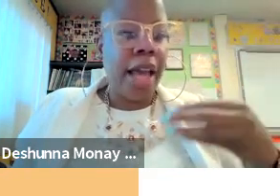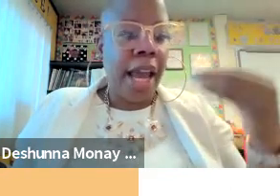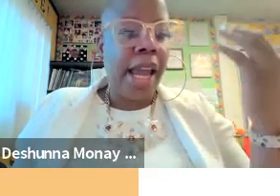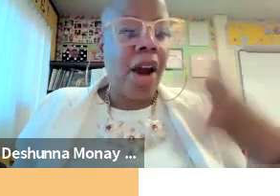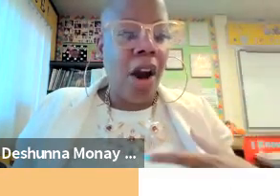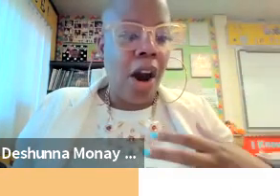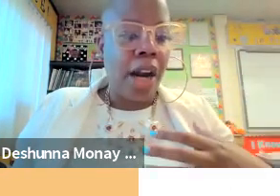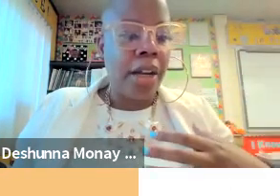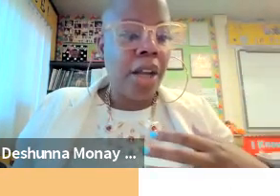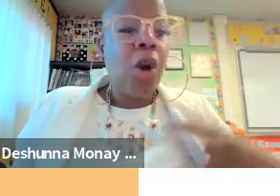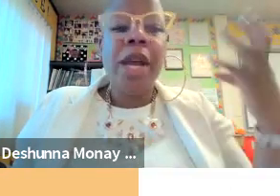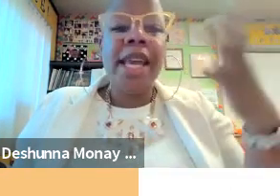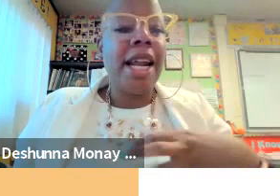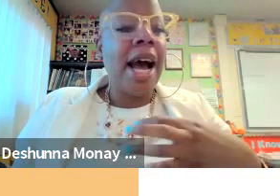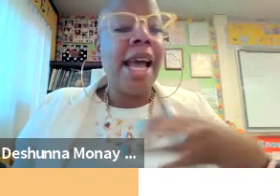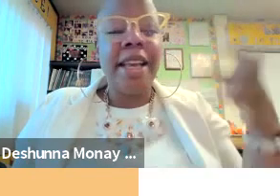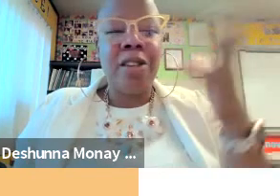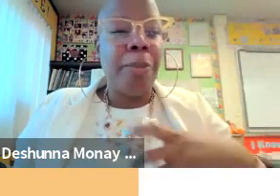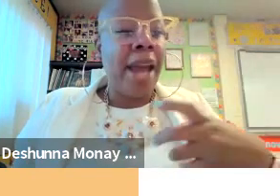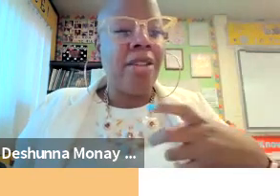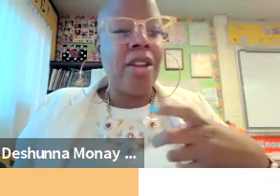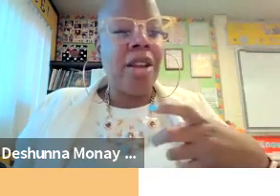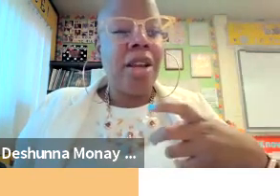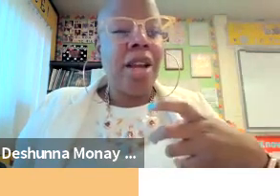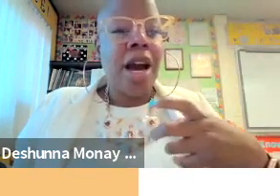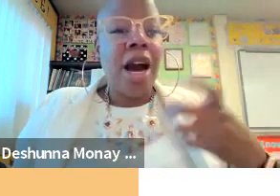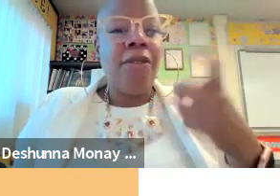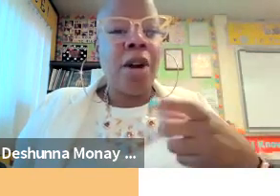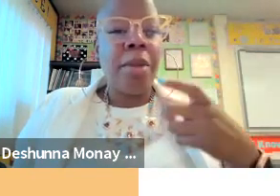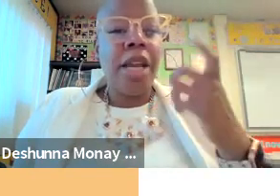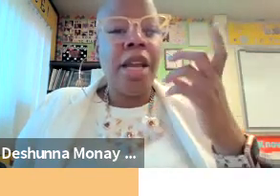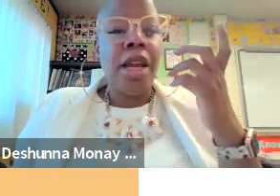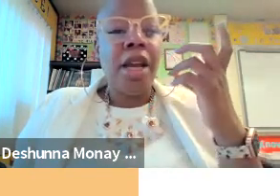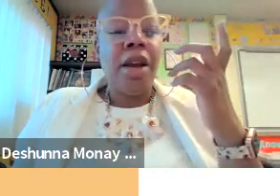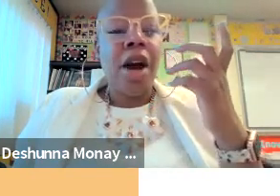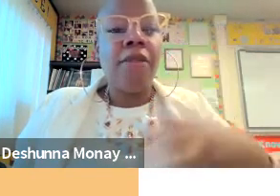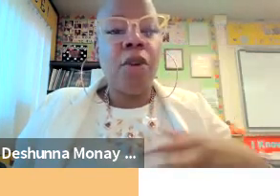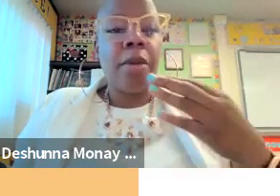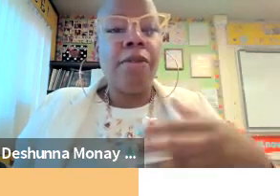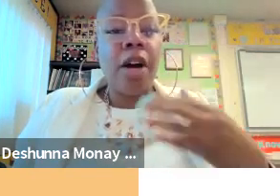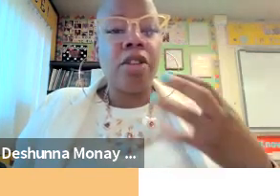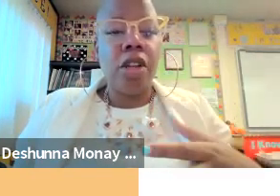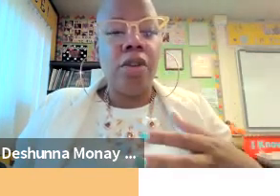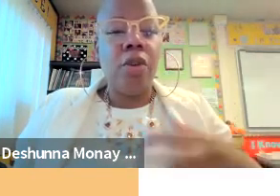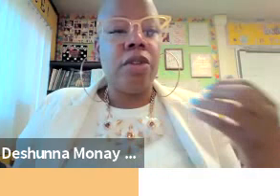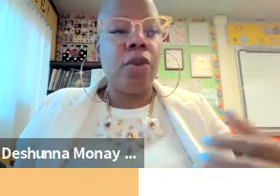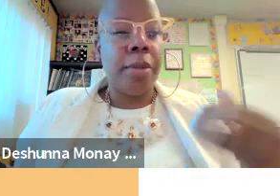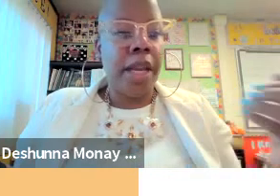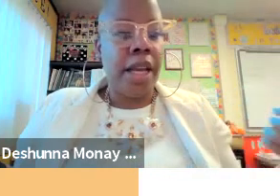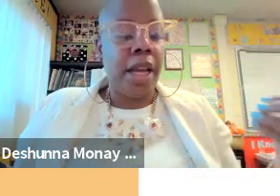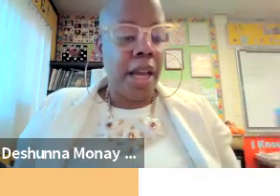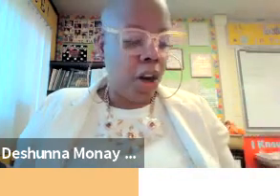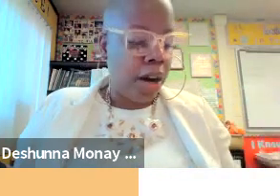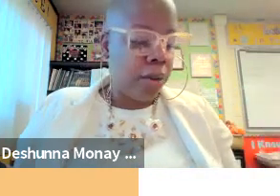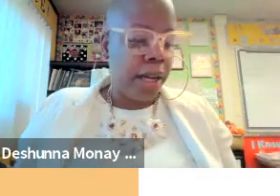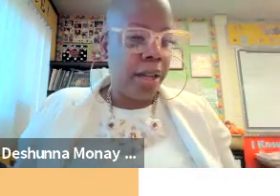where they are. We cannot expect a former foster youth who is